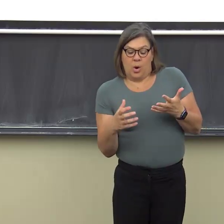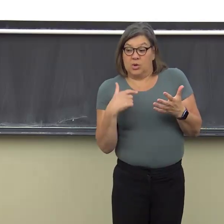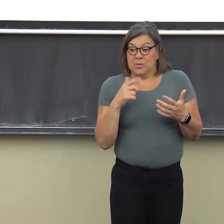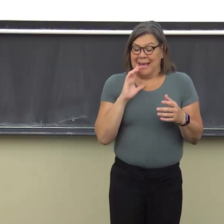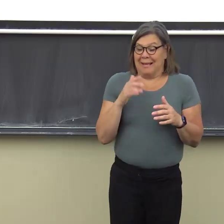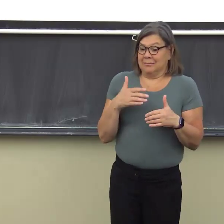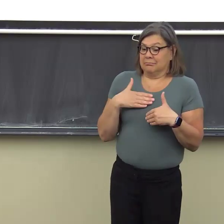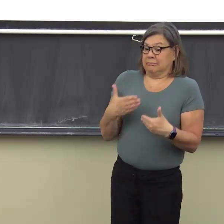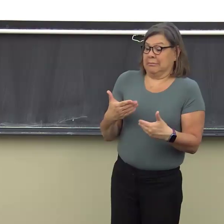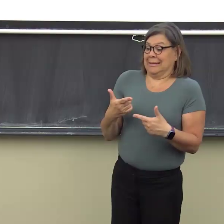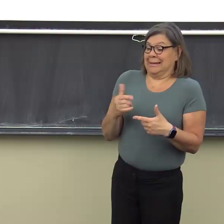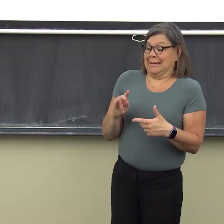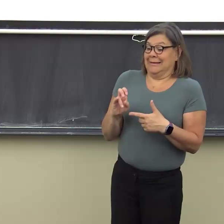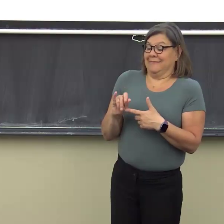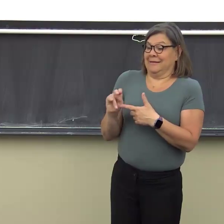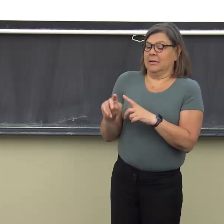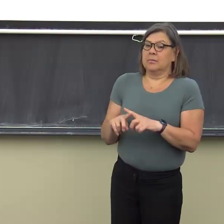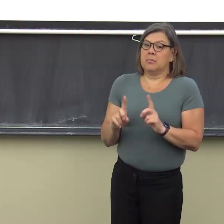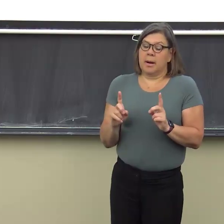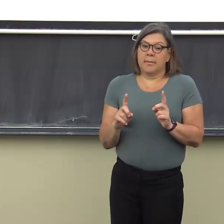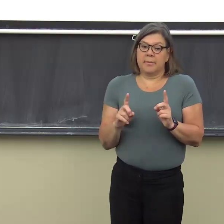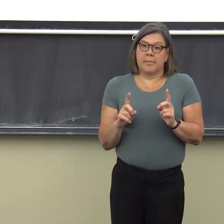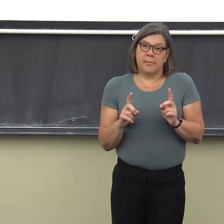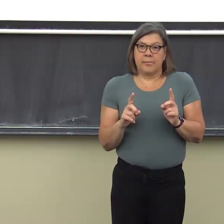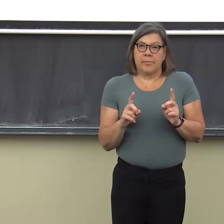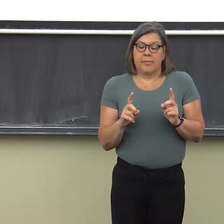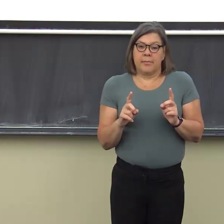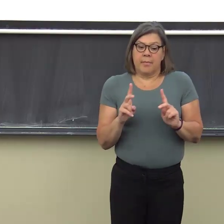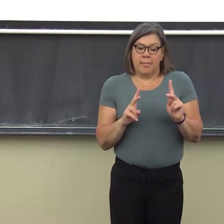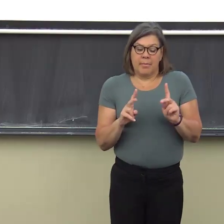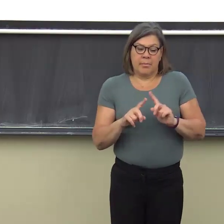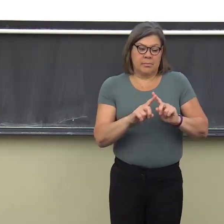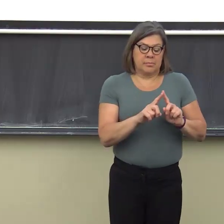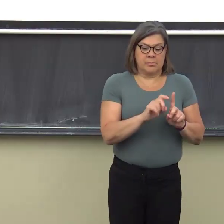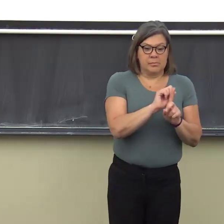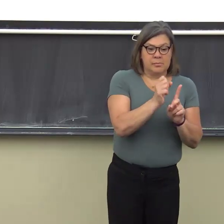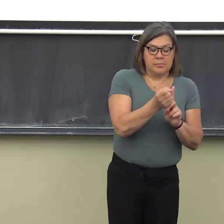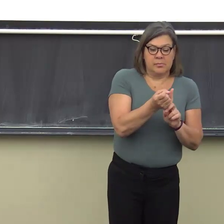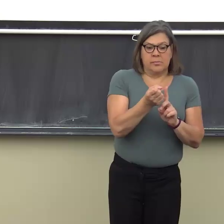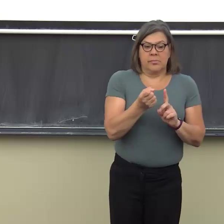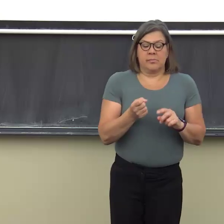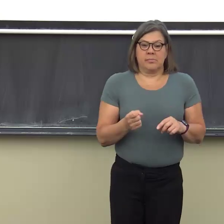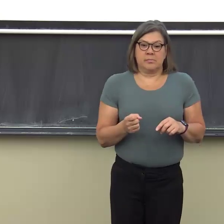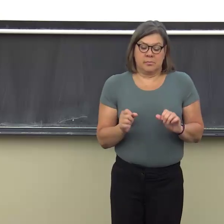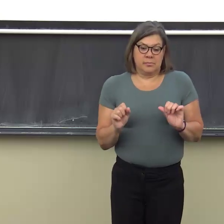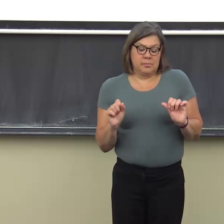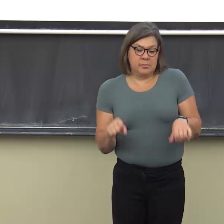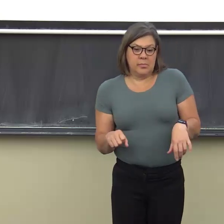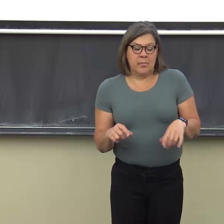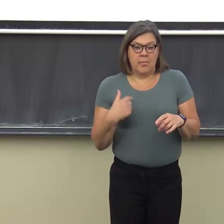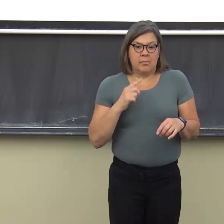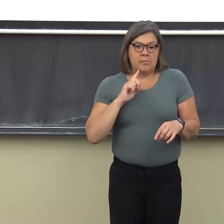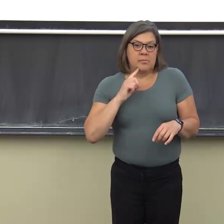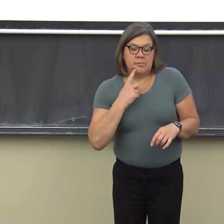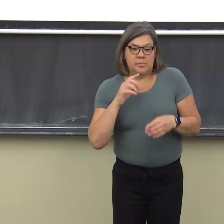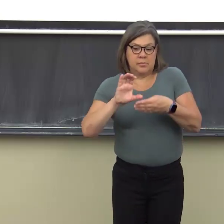same time, there are people in different situations that can have very serious